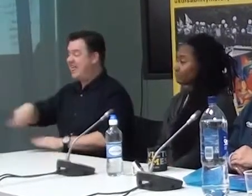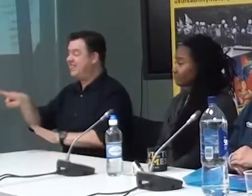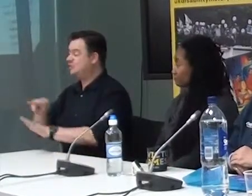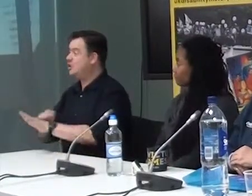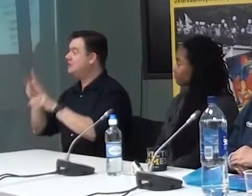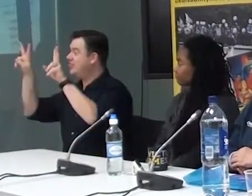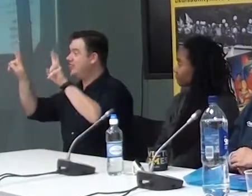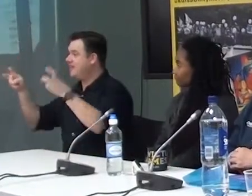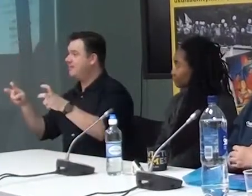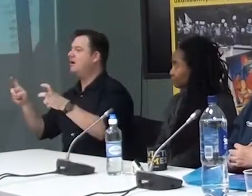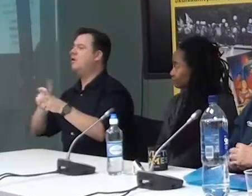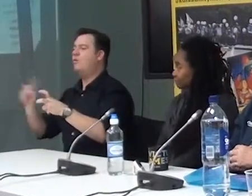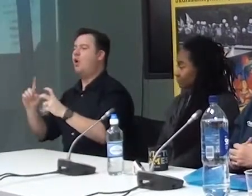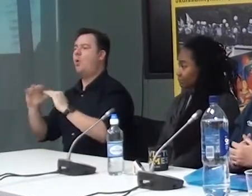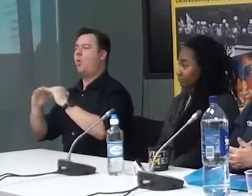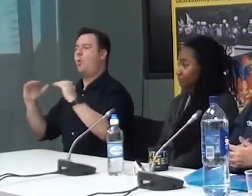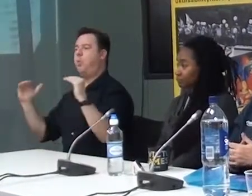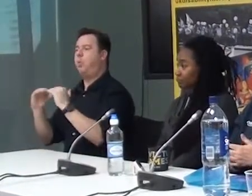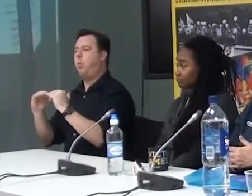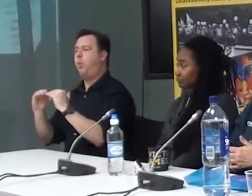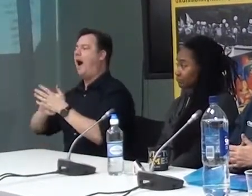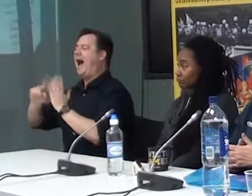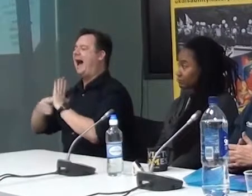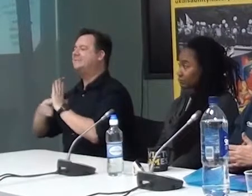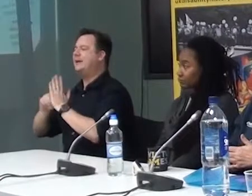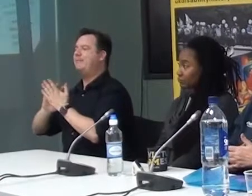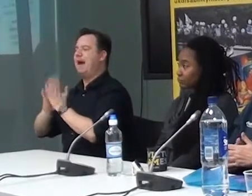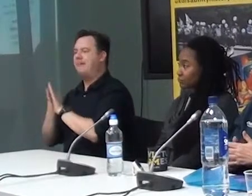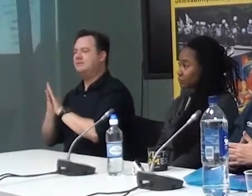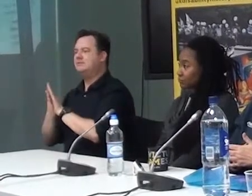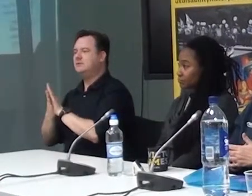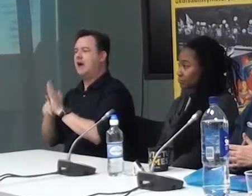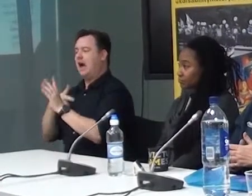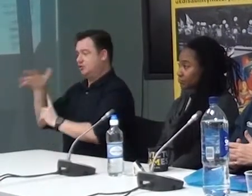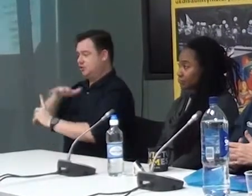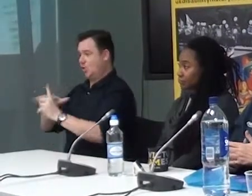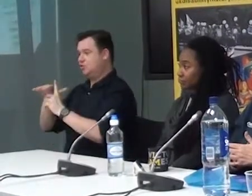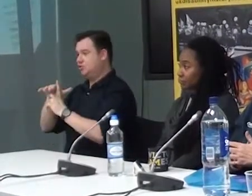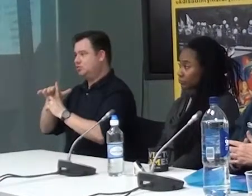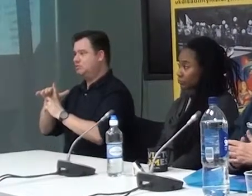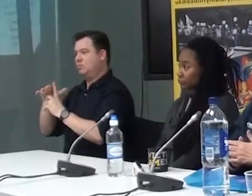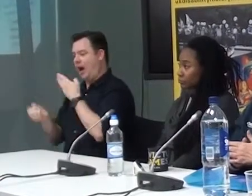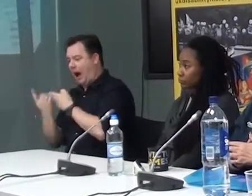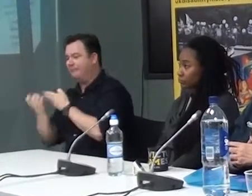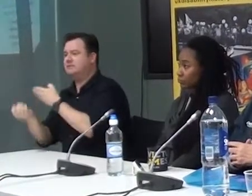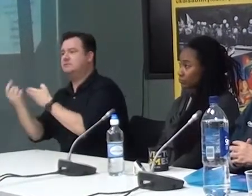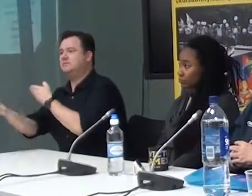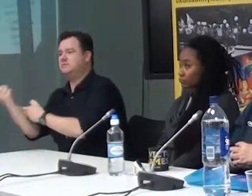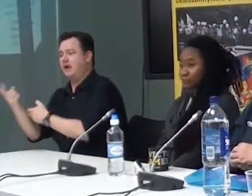theme is War and Impairment and the Social Consequences of Disablement.